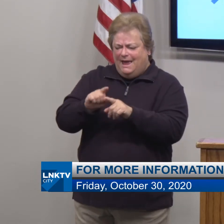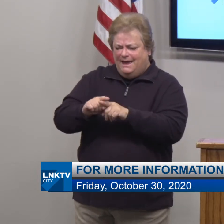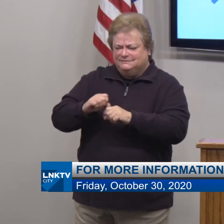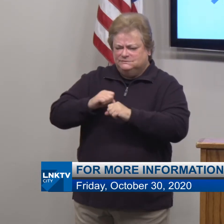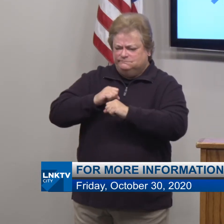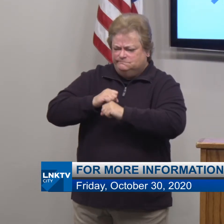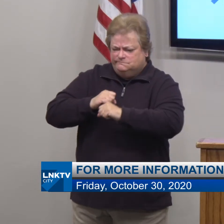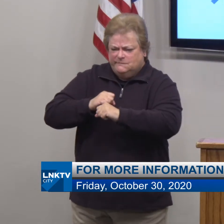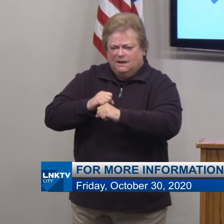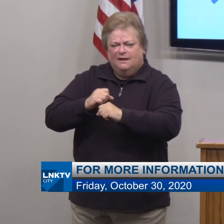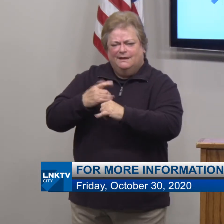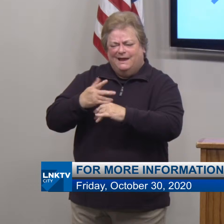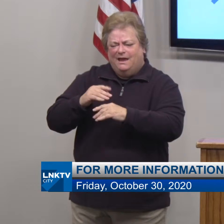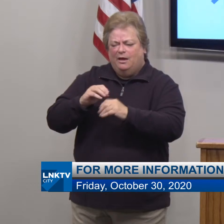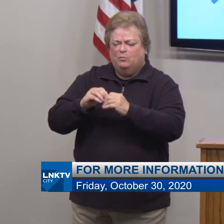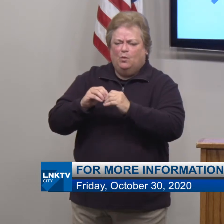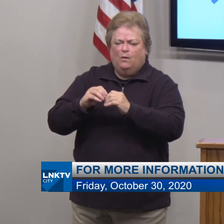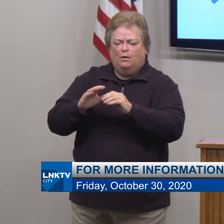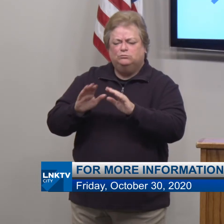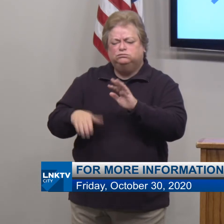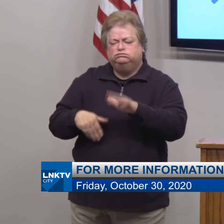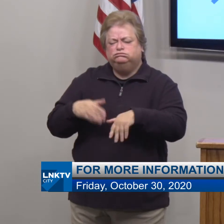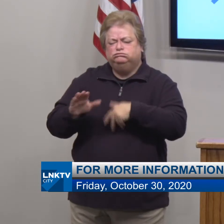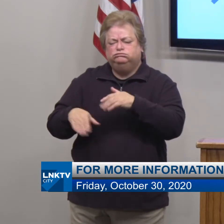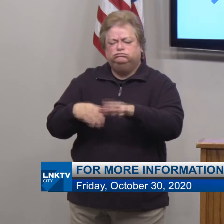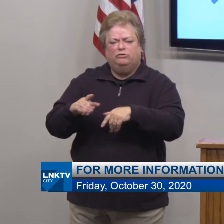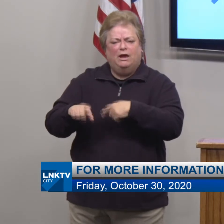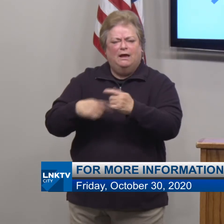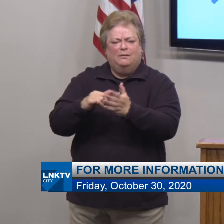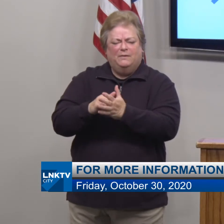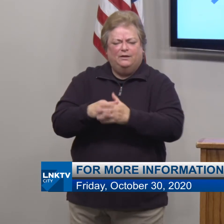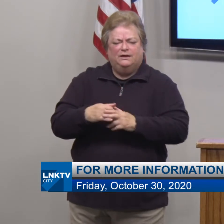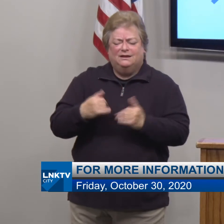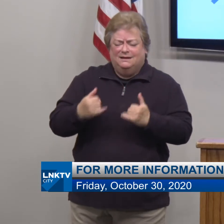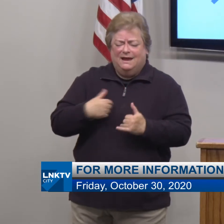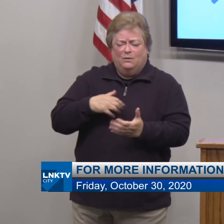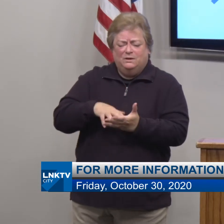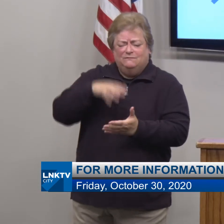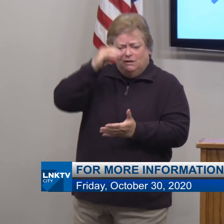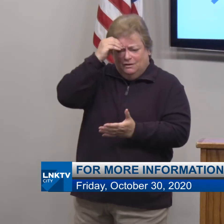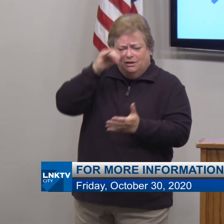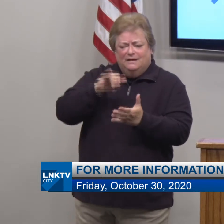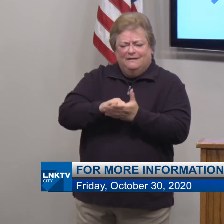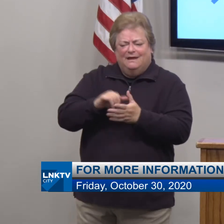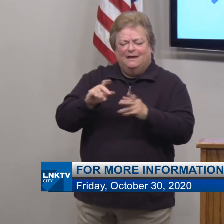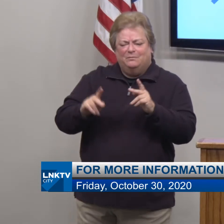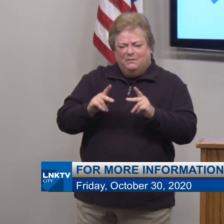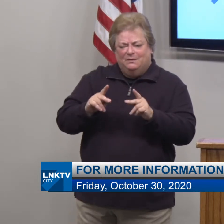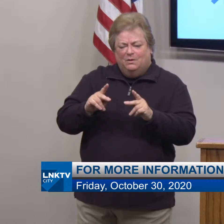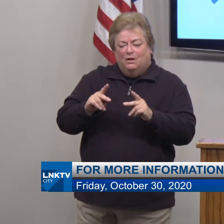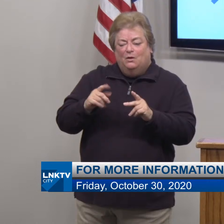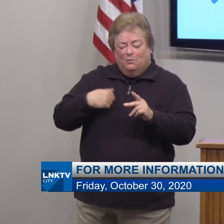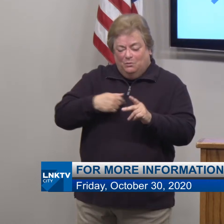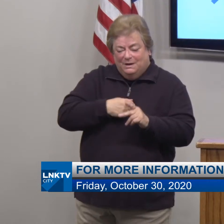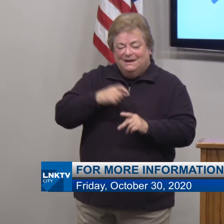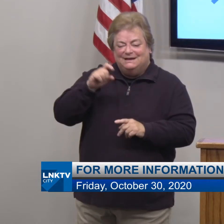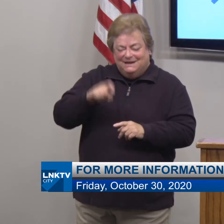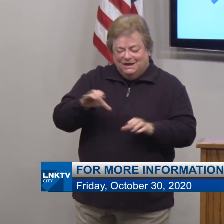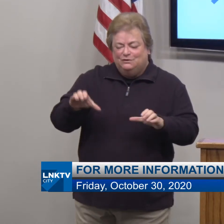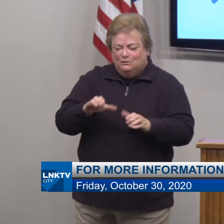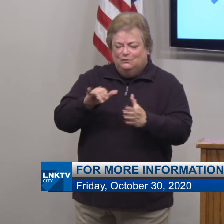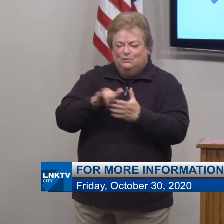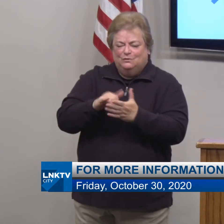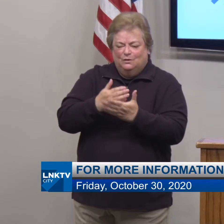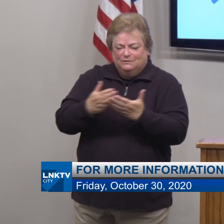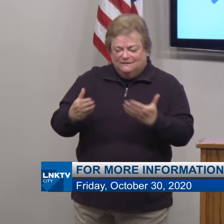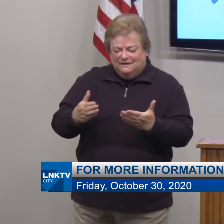we've opened up a little bit more. And what we've learned is that we really need to do those things of wearing our